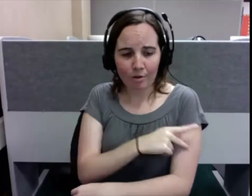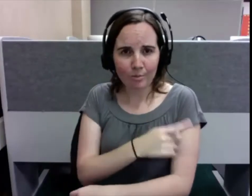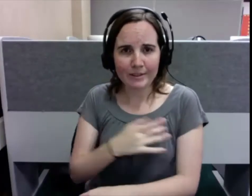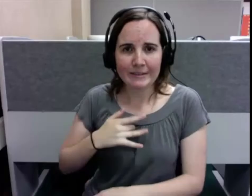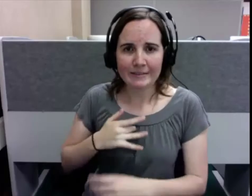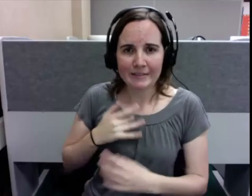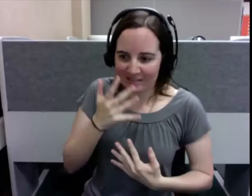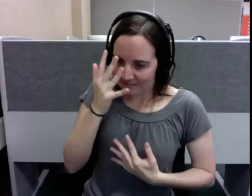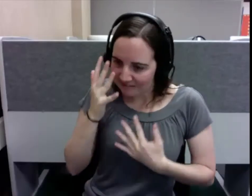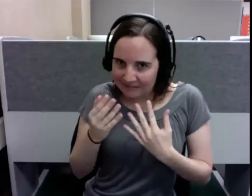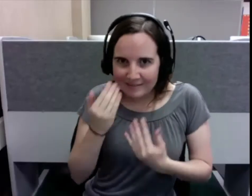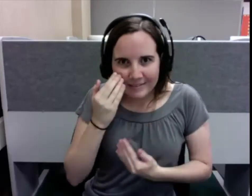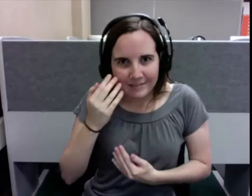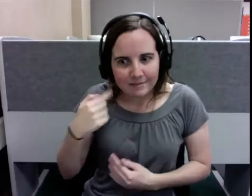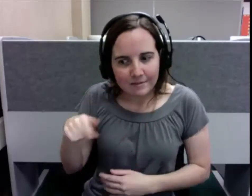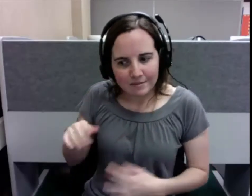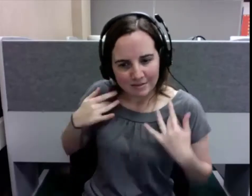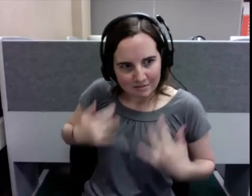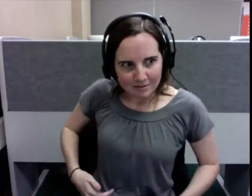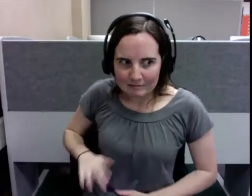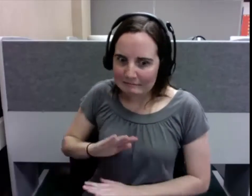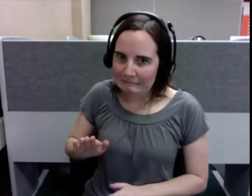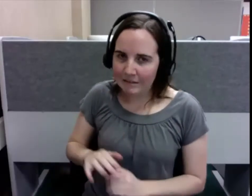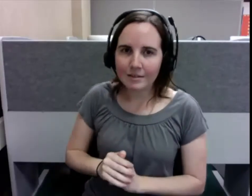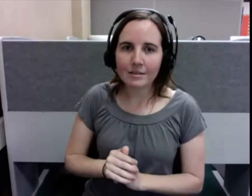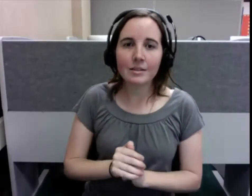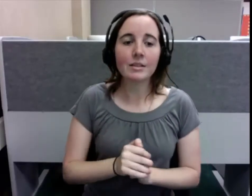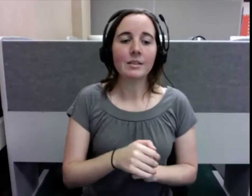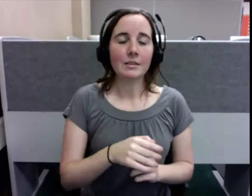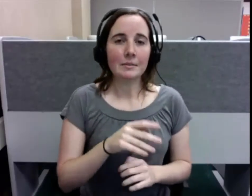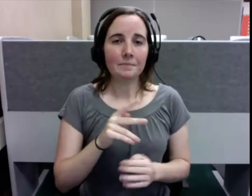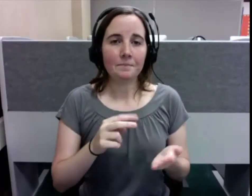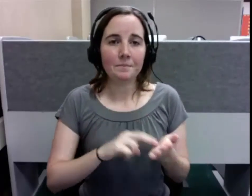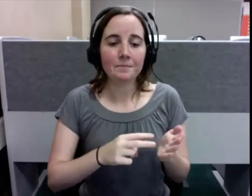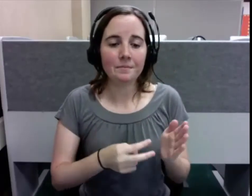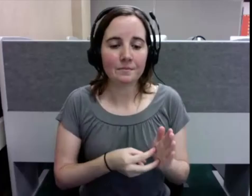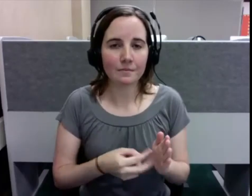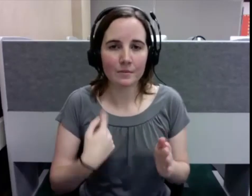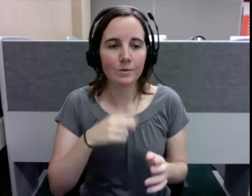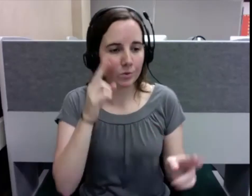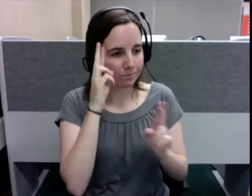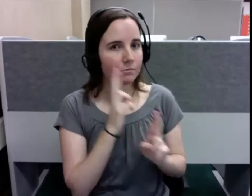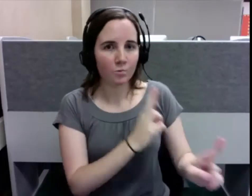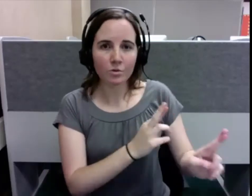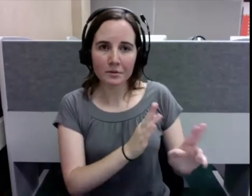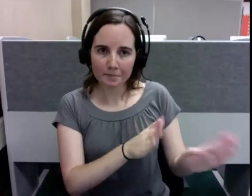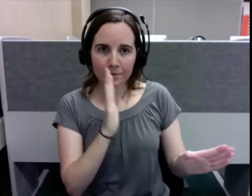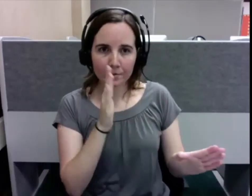the exam, the patient will remove their underwear and their pants in a private changing room. They'll wear a pair of these